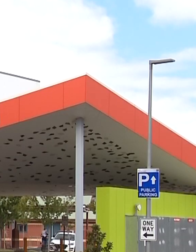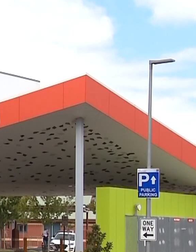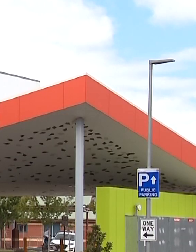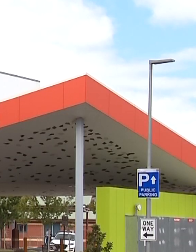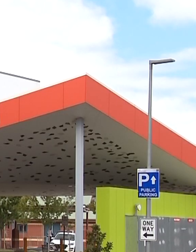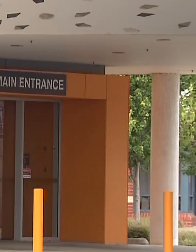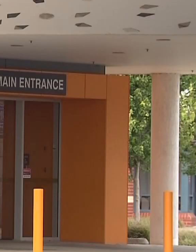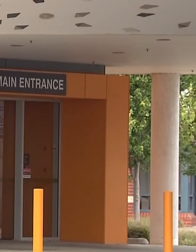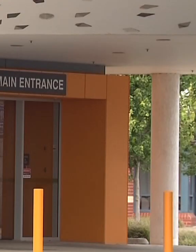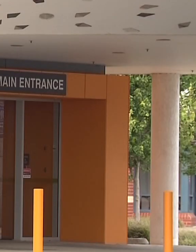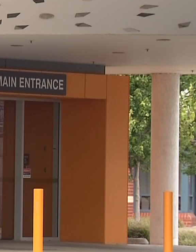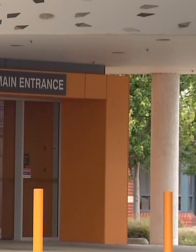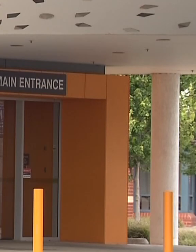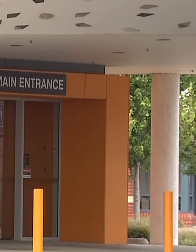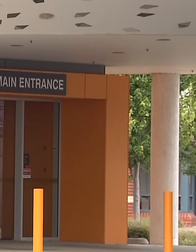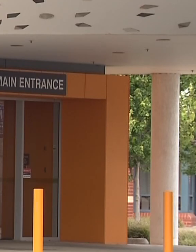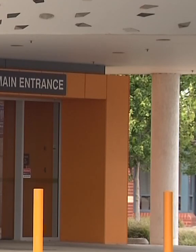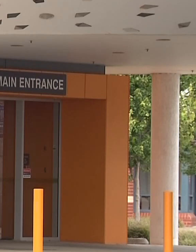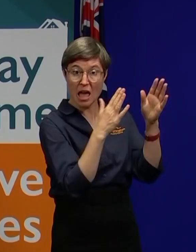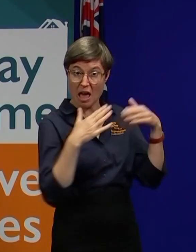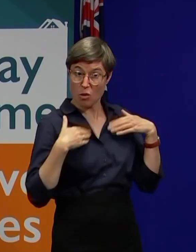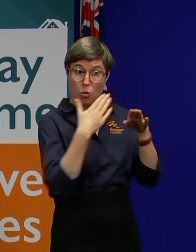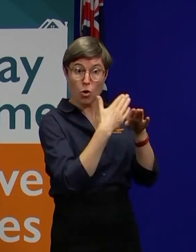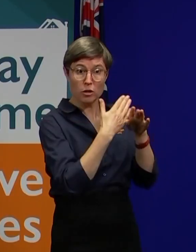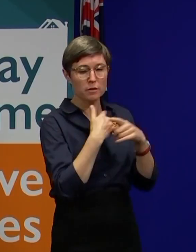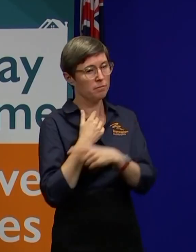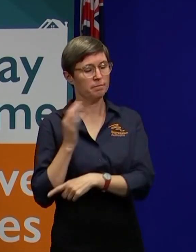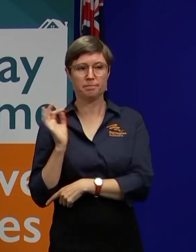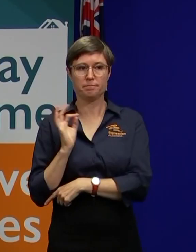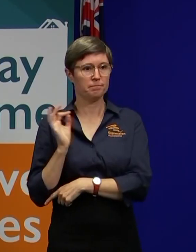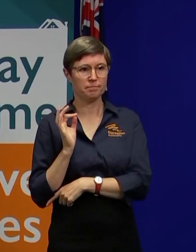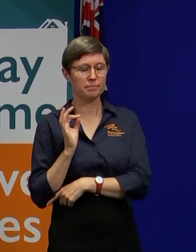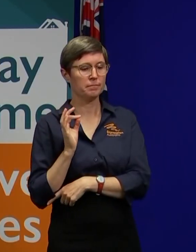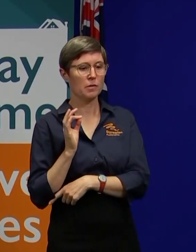outbreak confirmed in the Circular Head region. There are three people in the